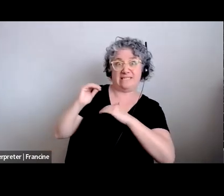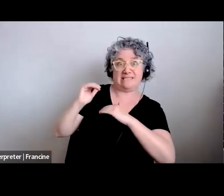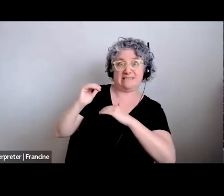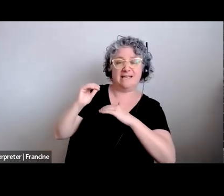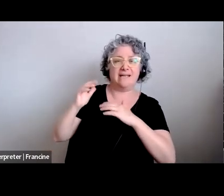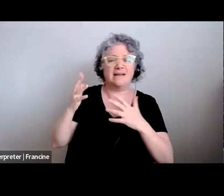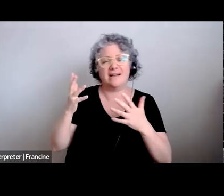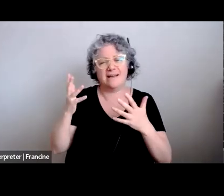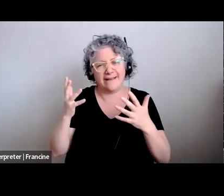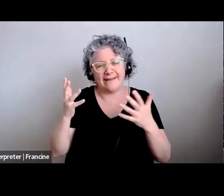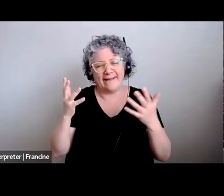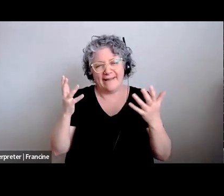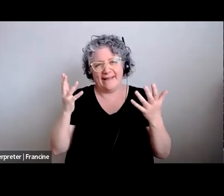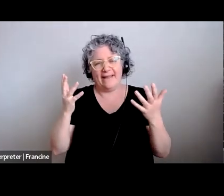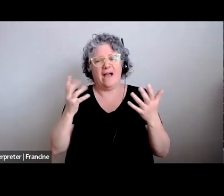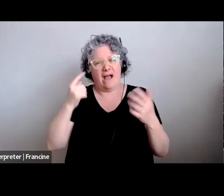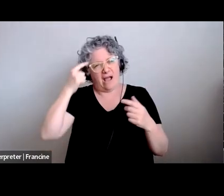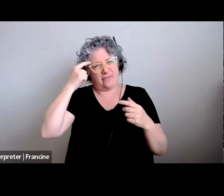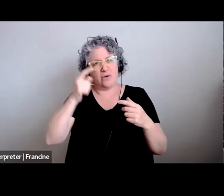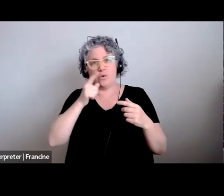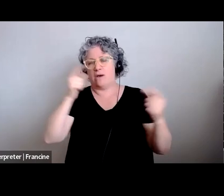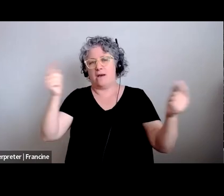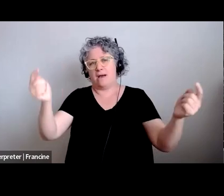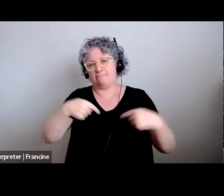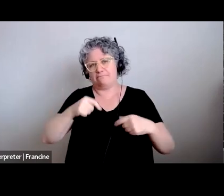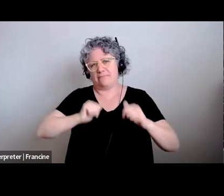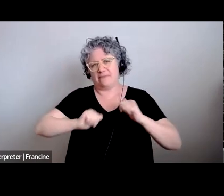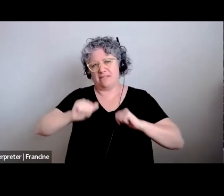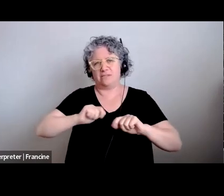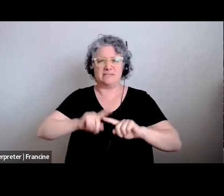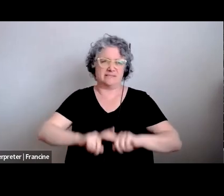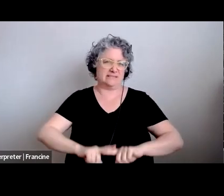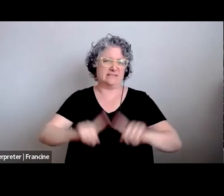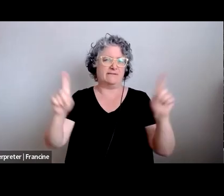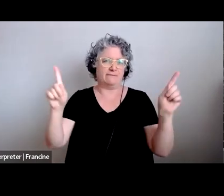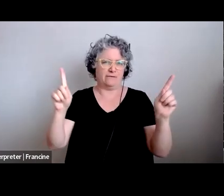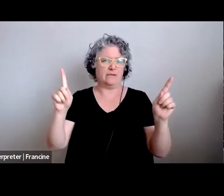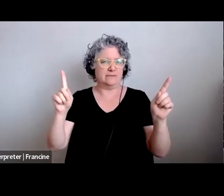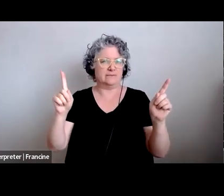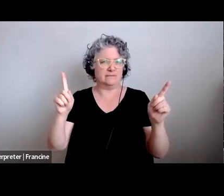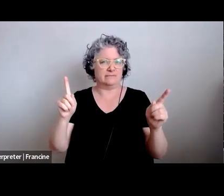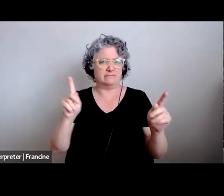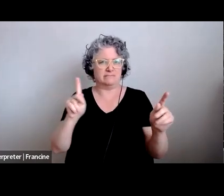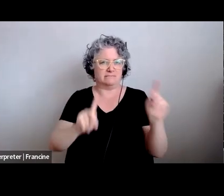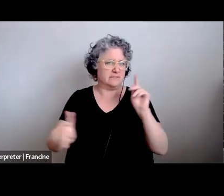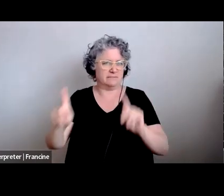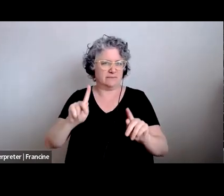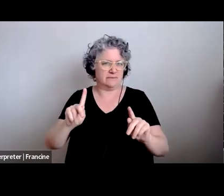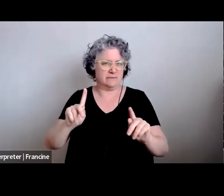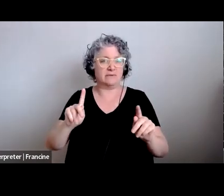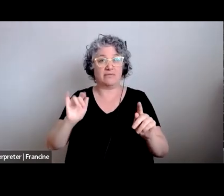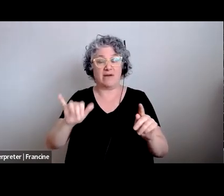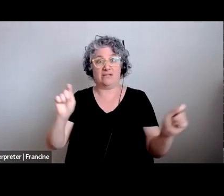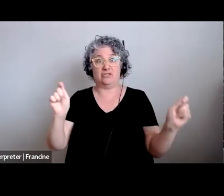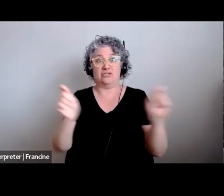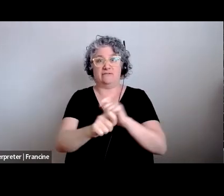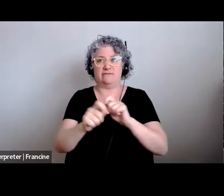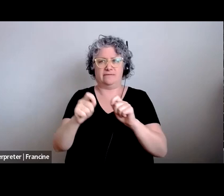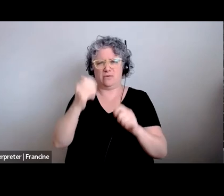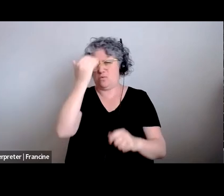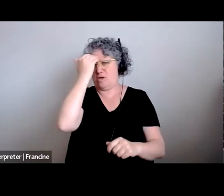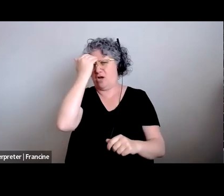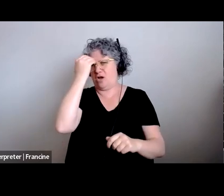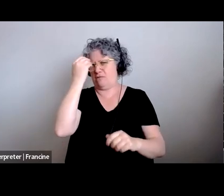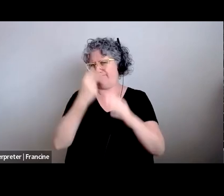And I think that we've been aware of this big shift coming for a long, long time. So for